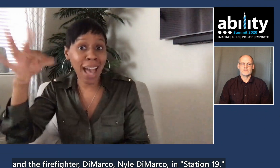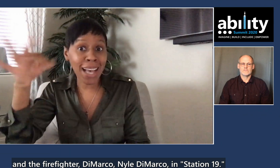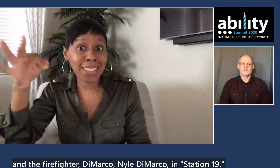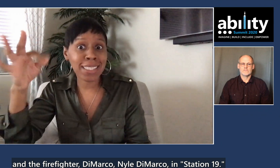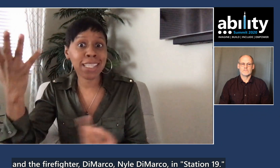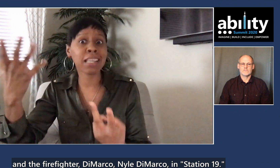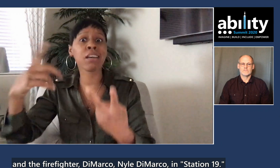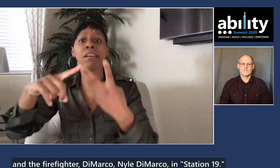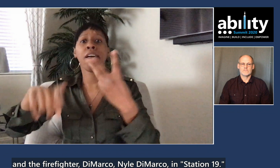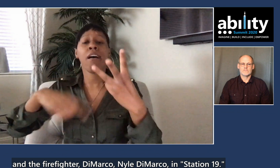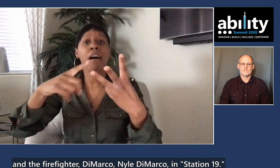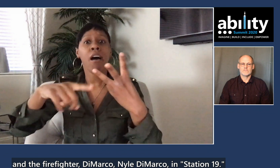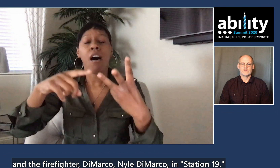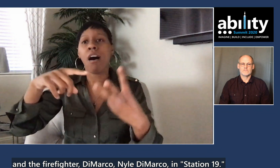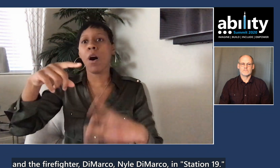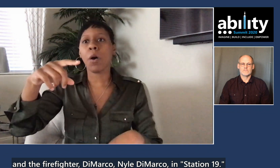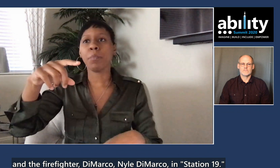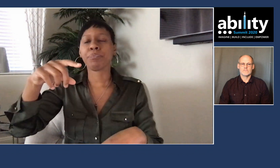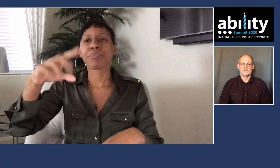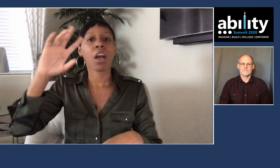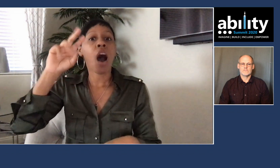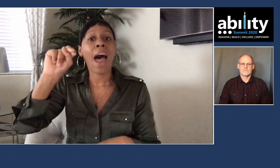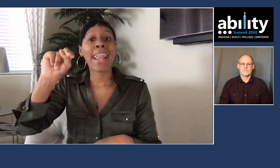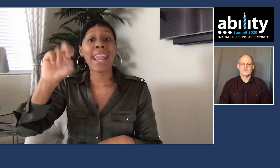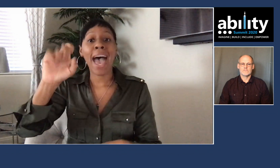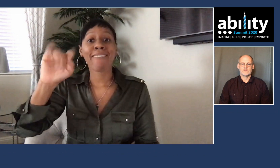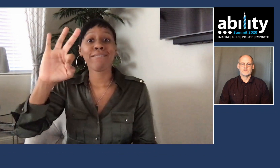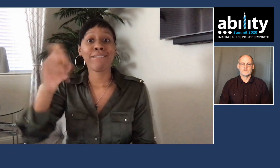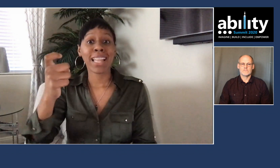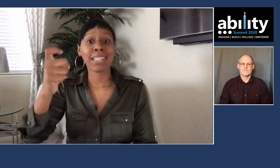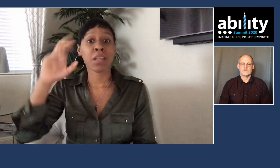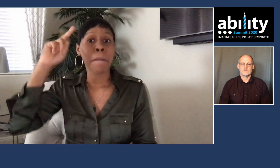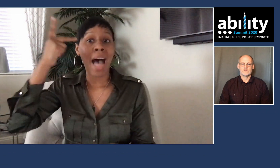Nell DeMarco in Section 19.